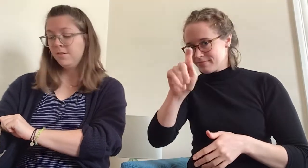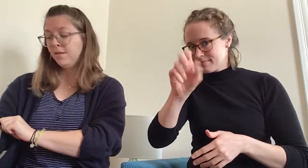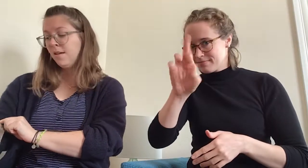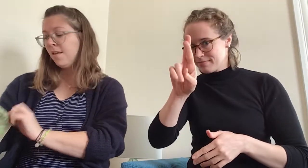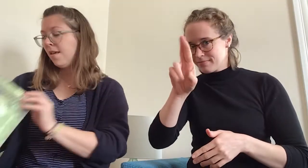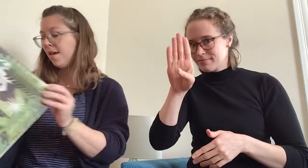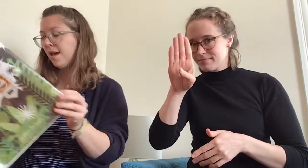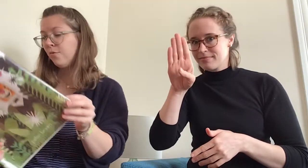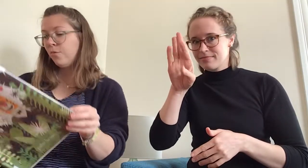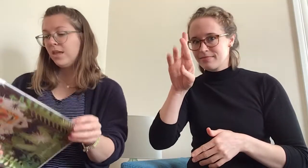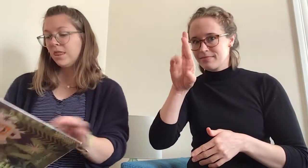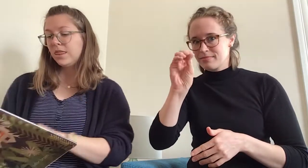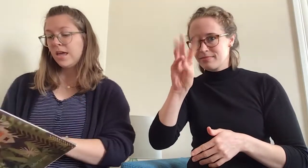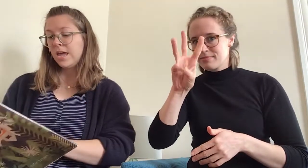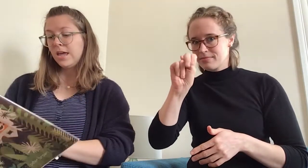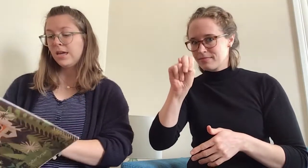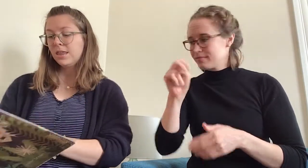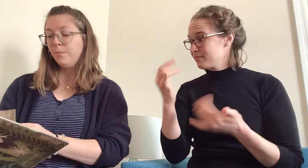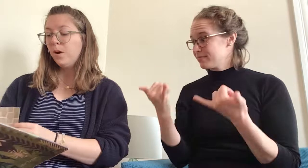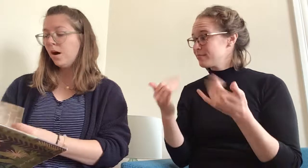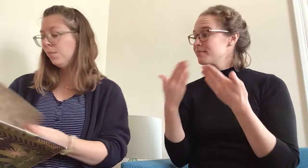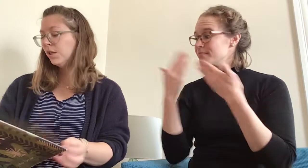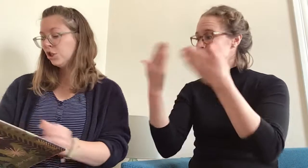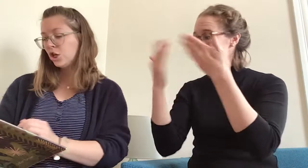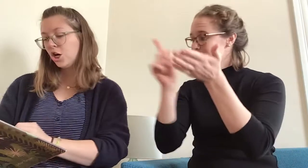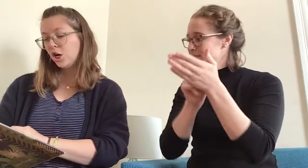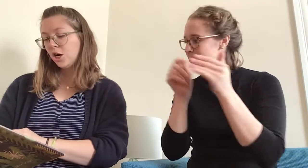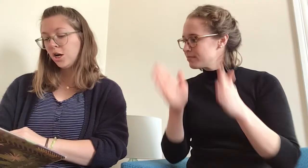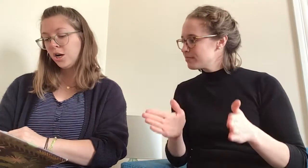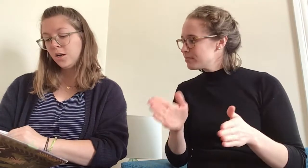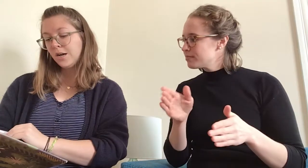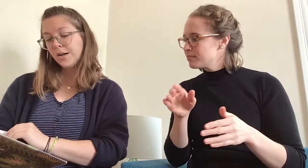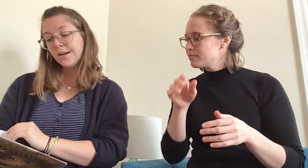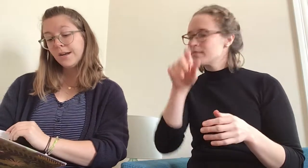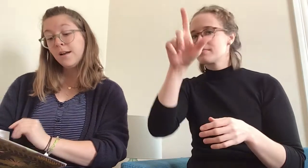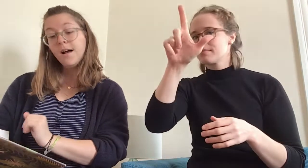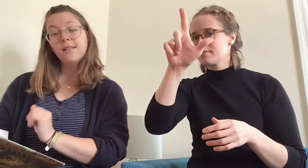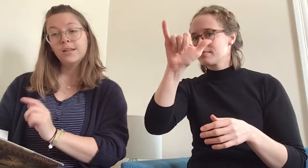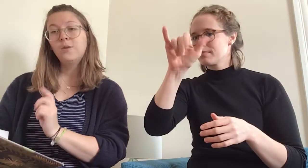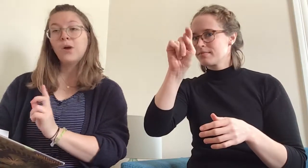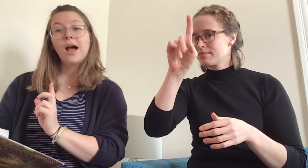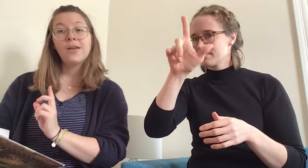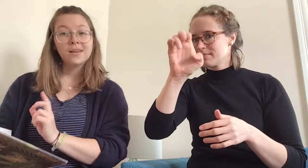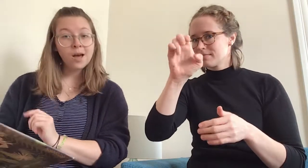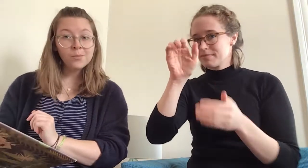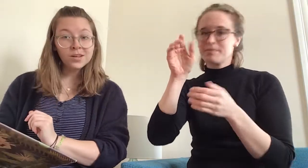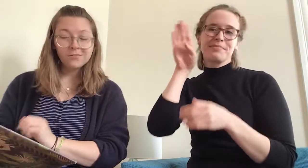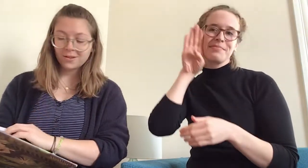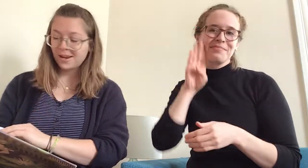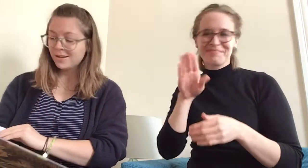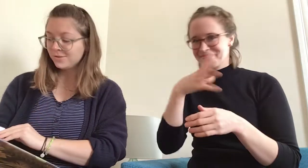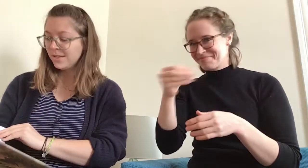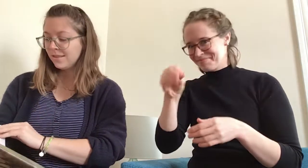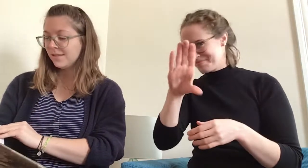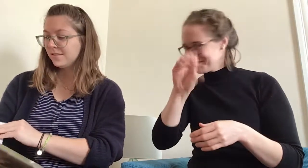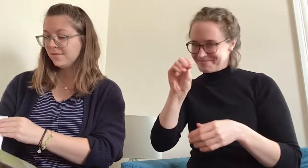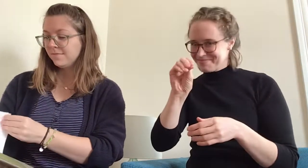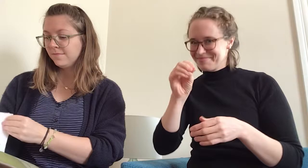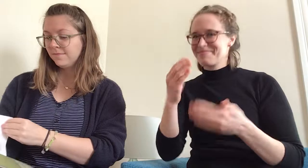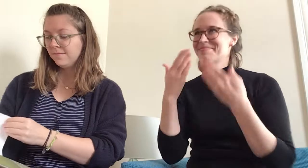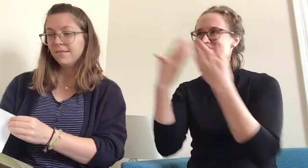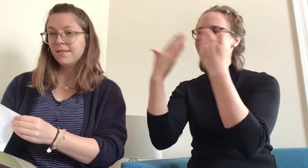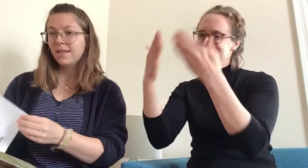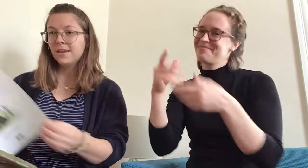Brown, and we thank the publisher Little Brown and Company for letting us read